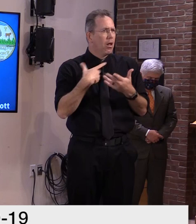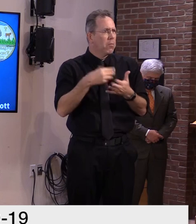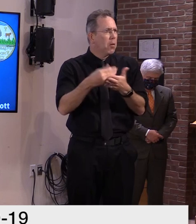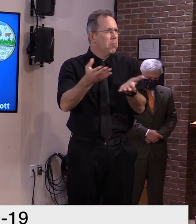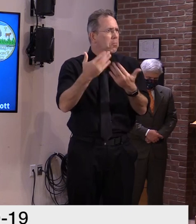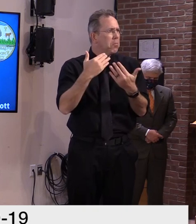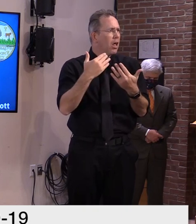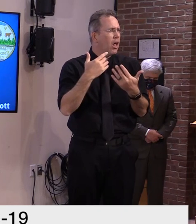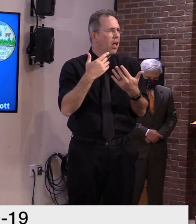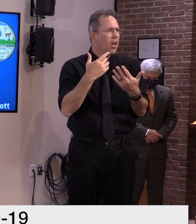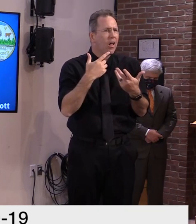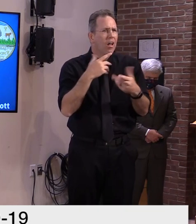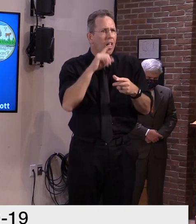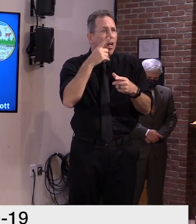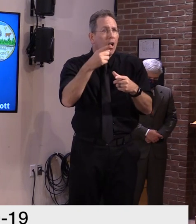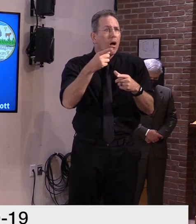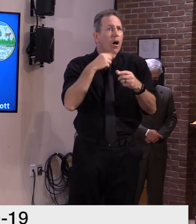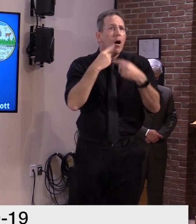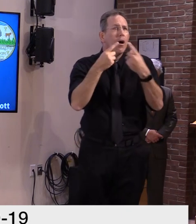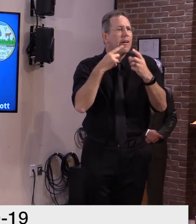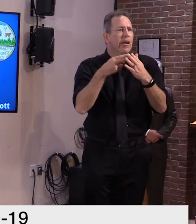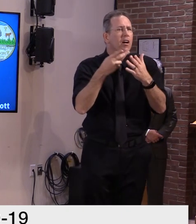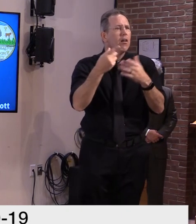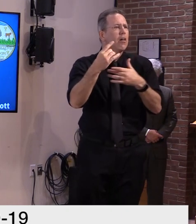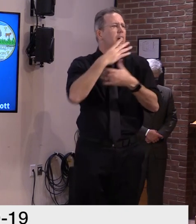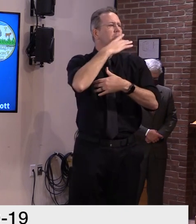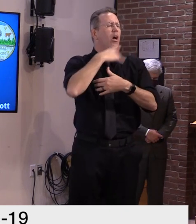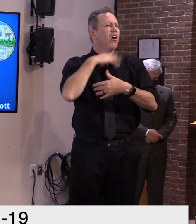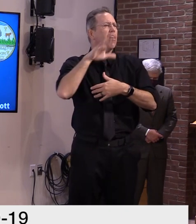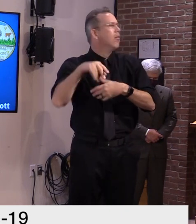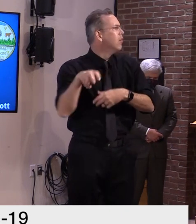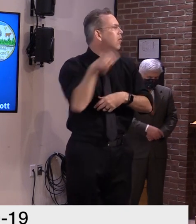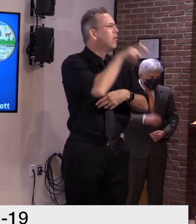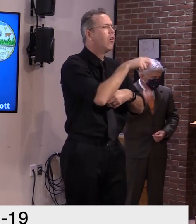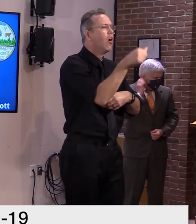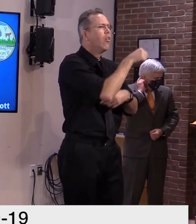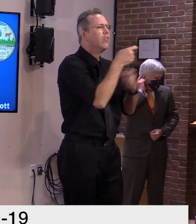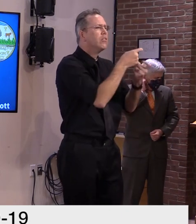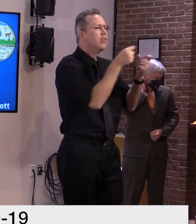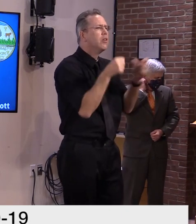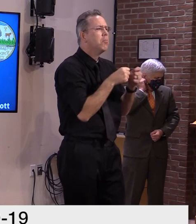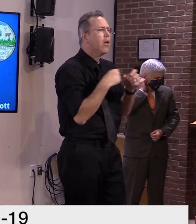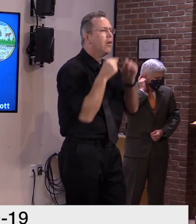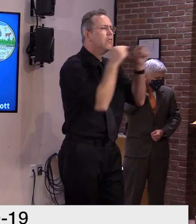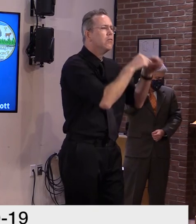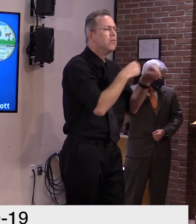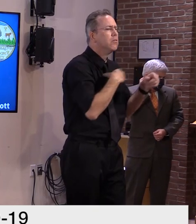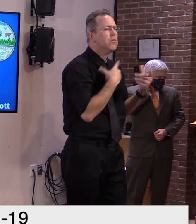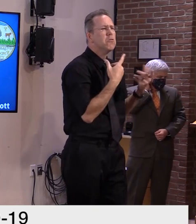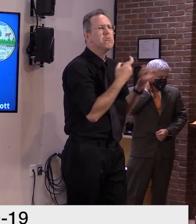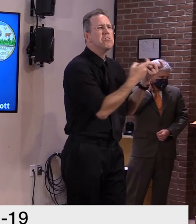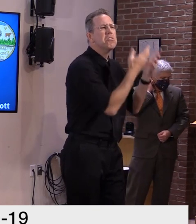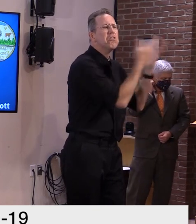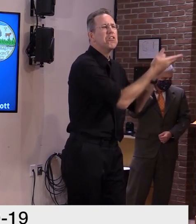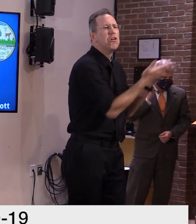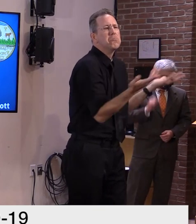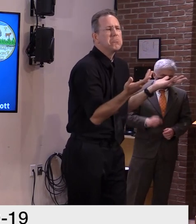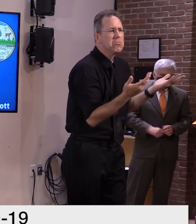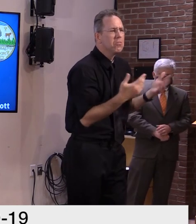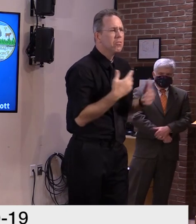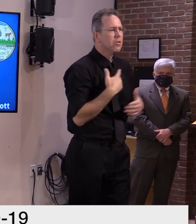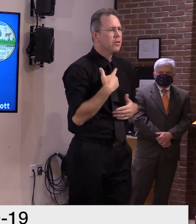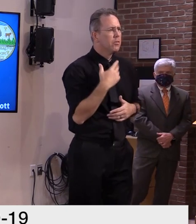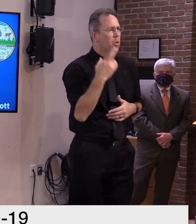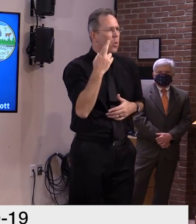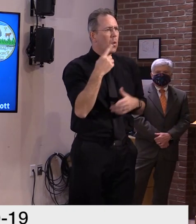assume. Well, what we hope is that people will see our guidance, understand our guidance, and make plans around that. So, hey, this is a great time